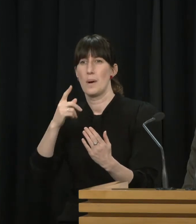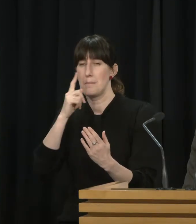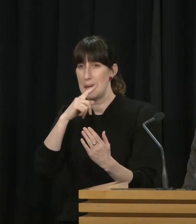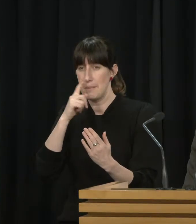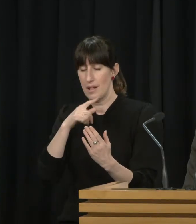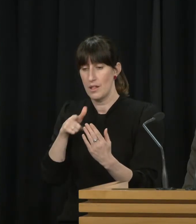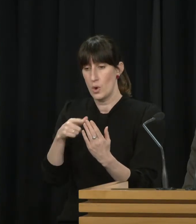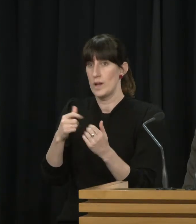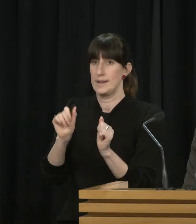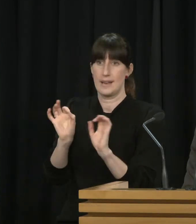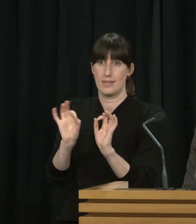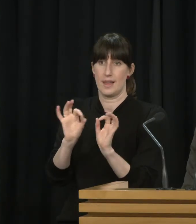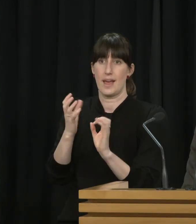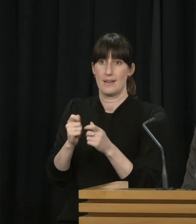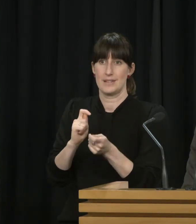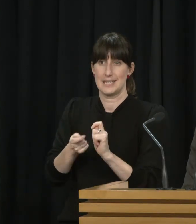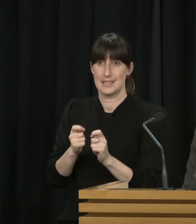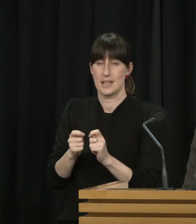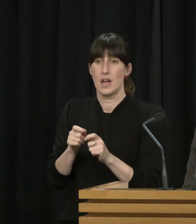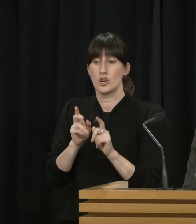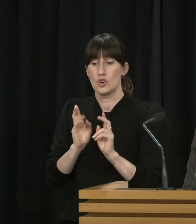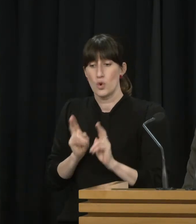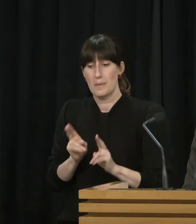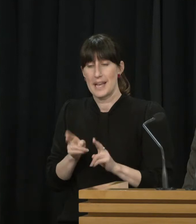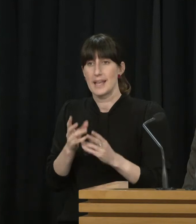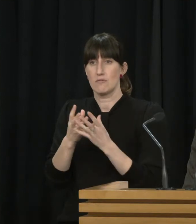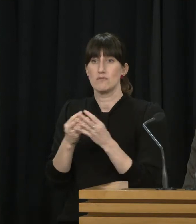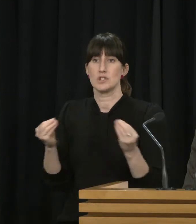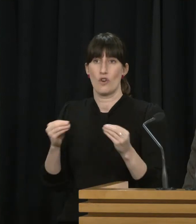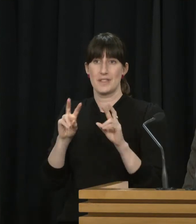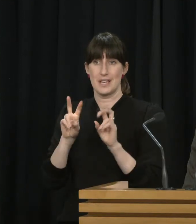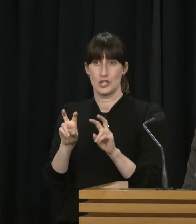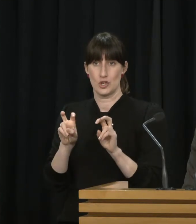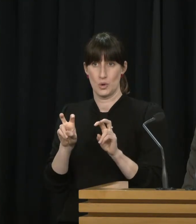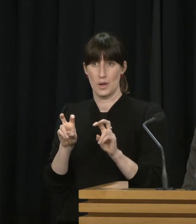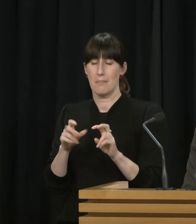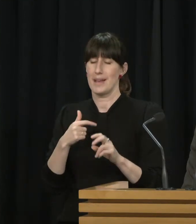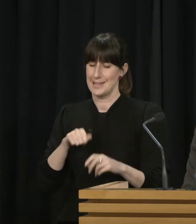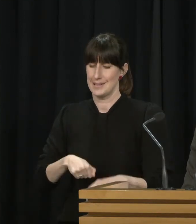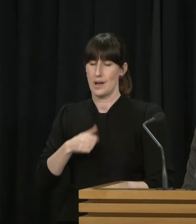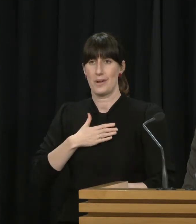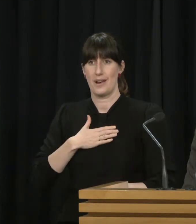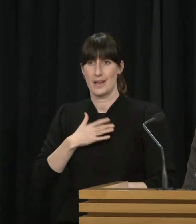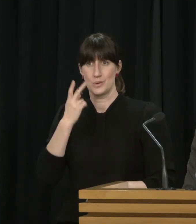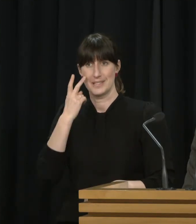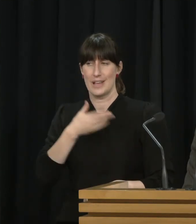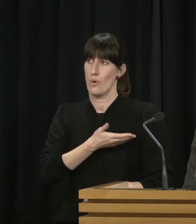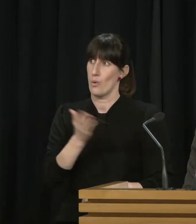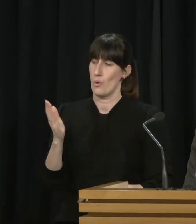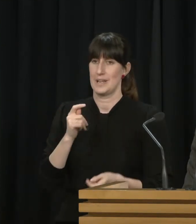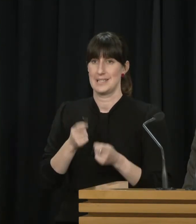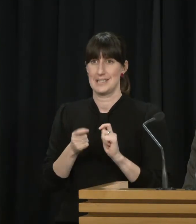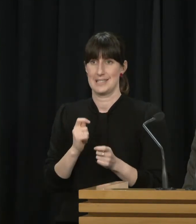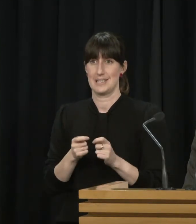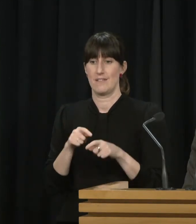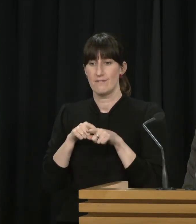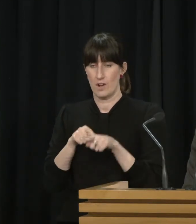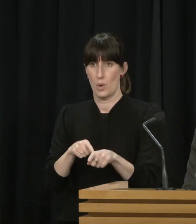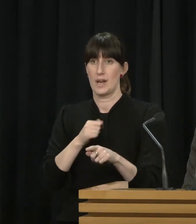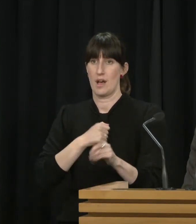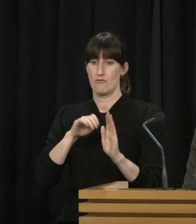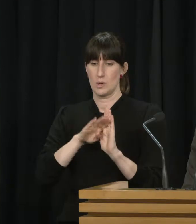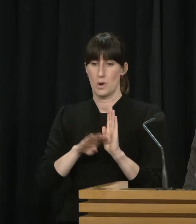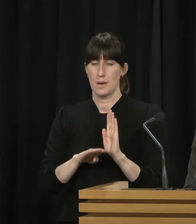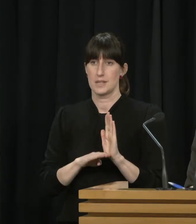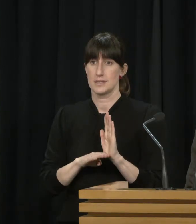can generally resolve it. But yeah, I would like to see everybody being tested in accordance with the requirements. Saliva